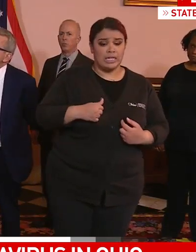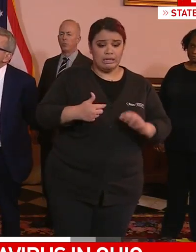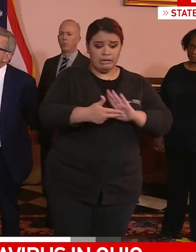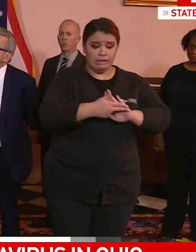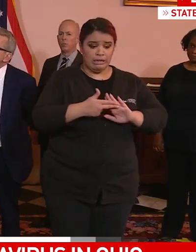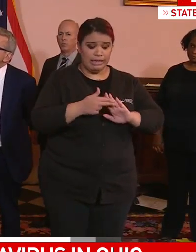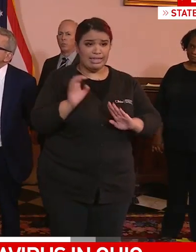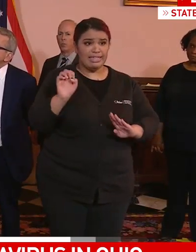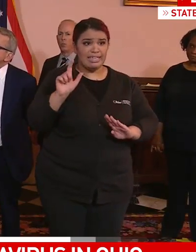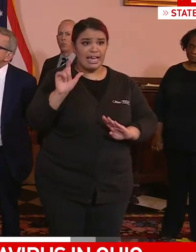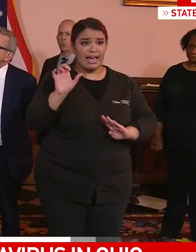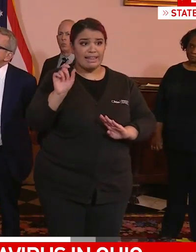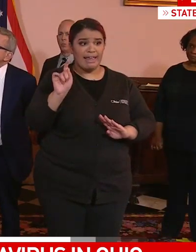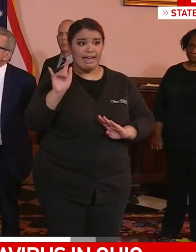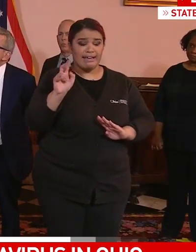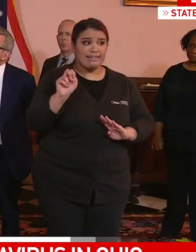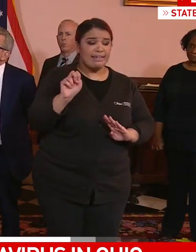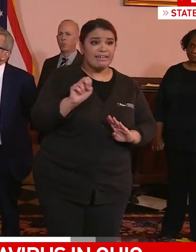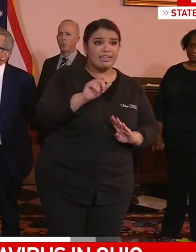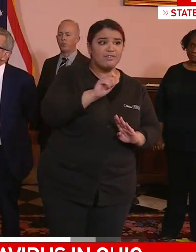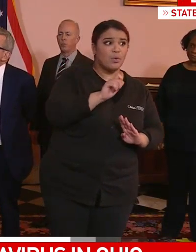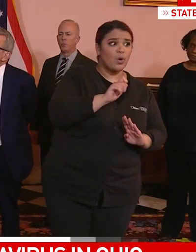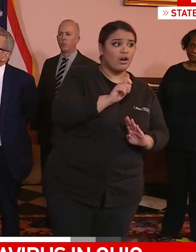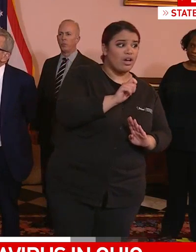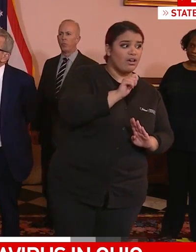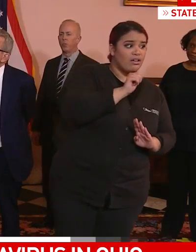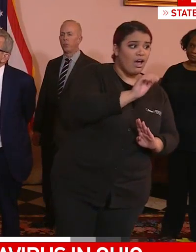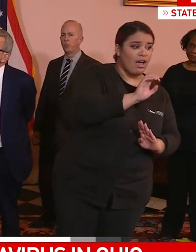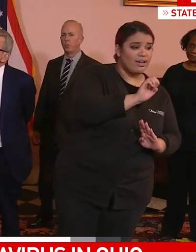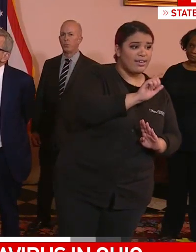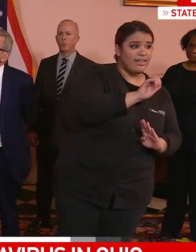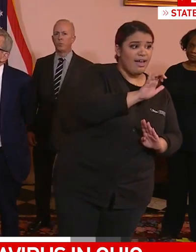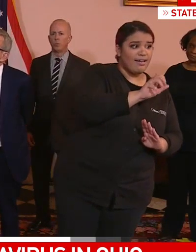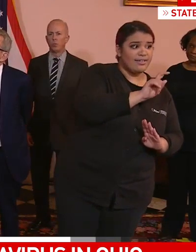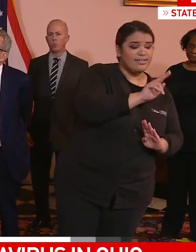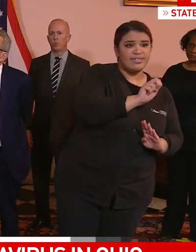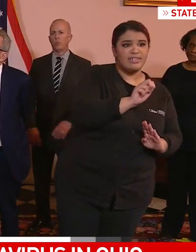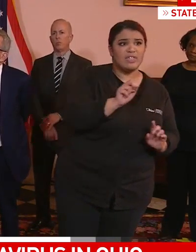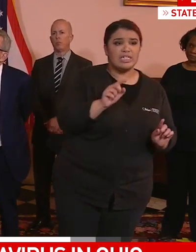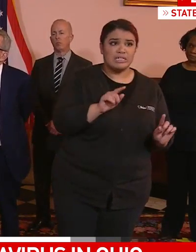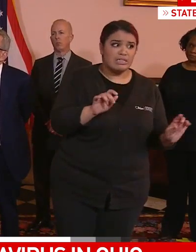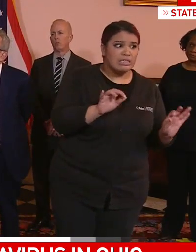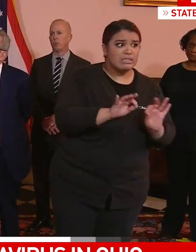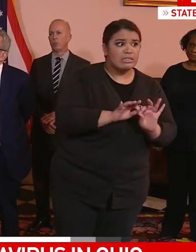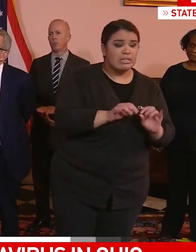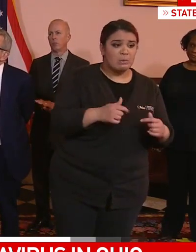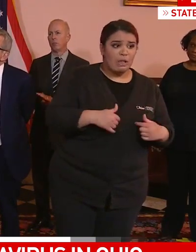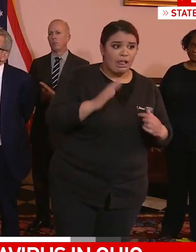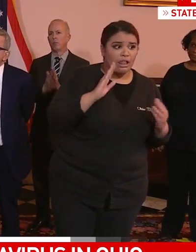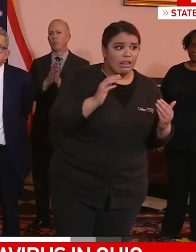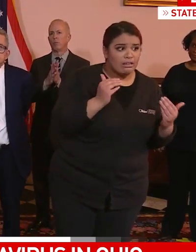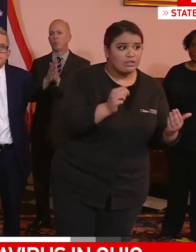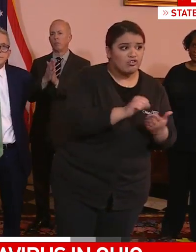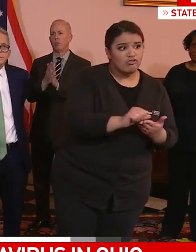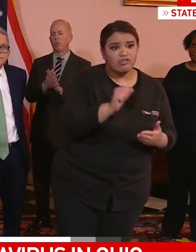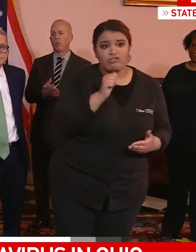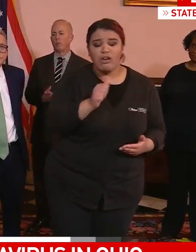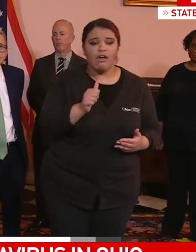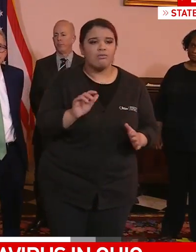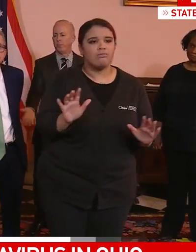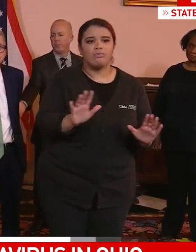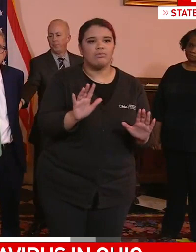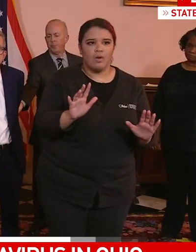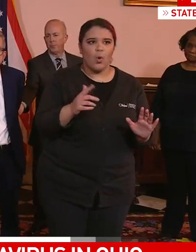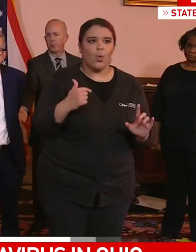into. Some are obviously very clear-cut, some are not. So I would recommend if a patient has a question, they should reach out to the person who's planning to do their surgery